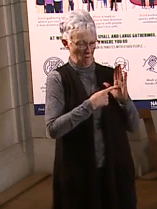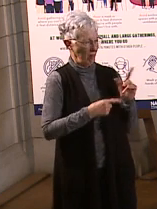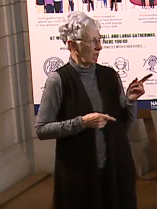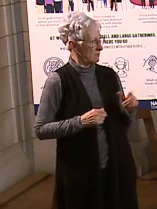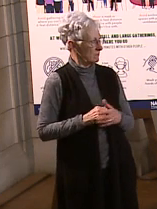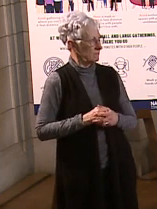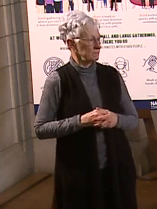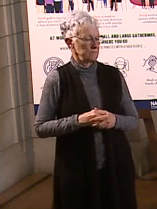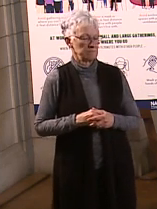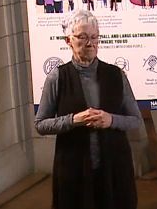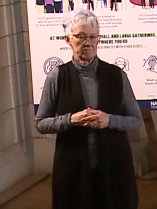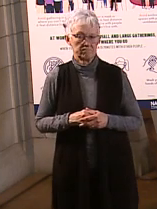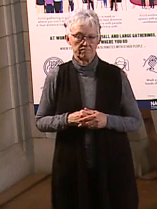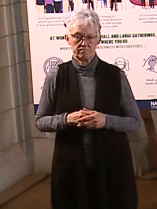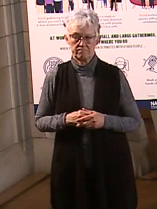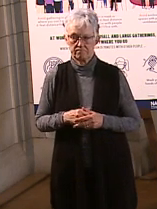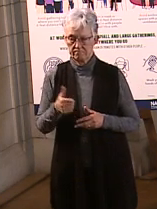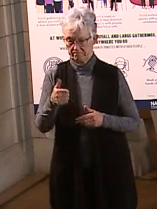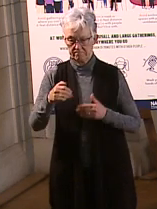information, we click next.